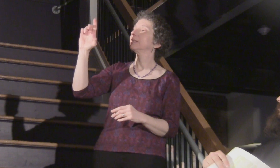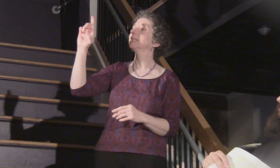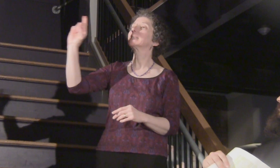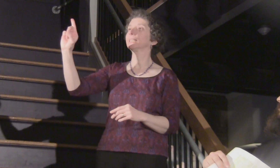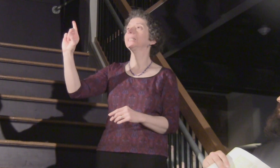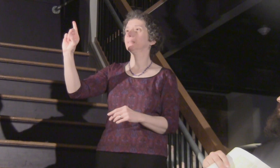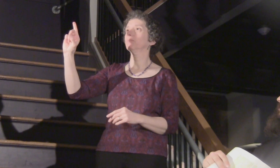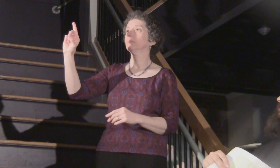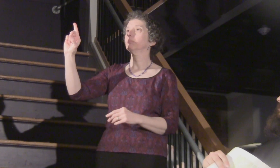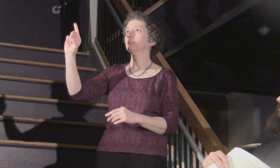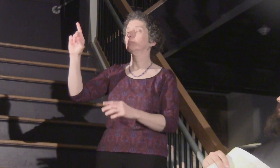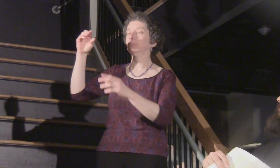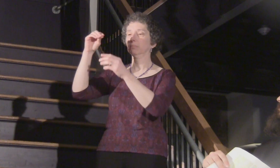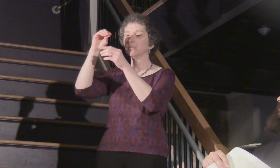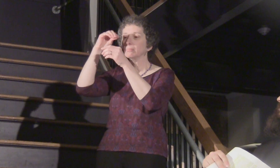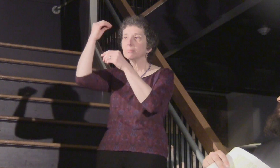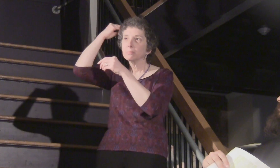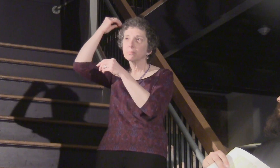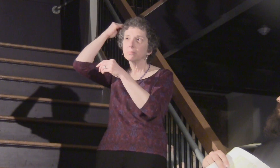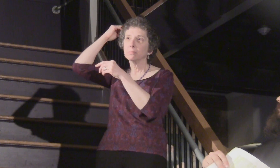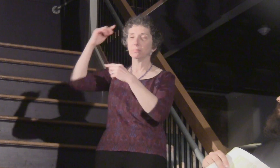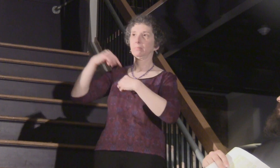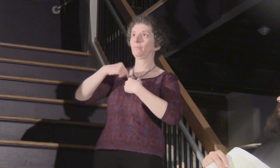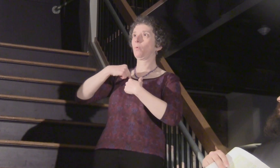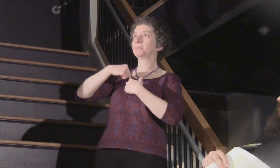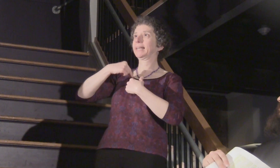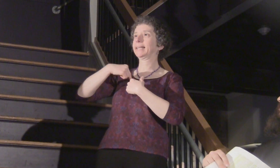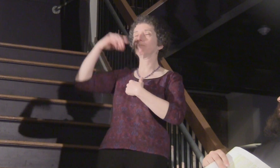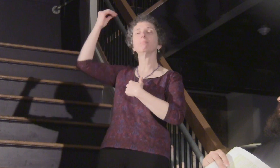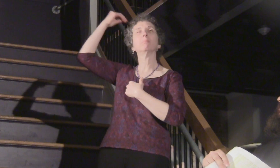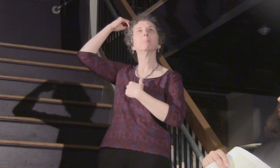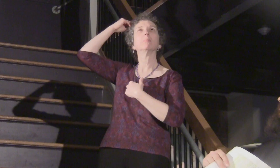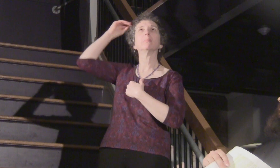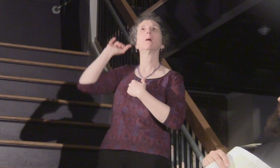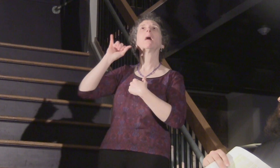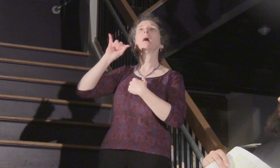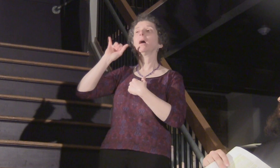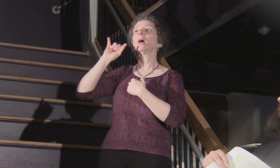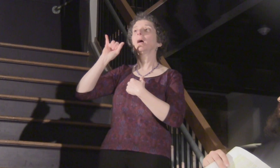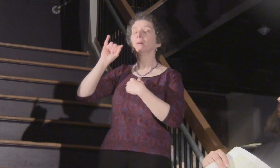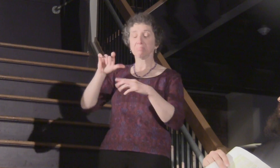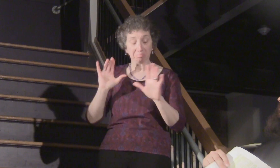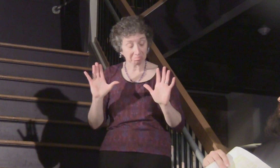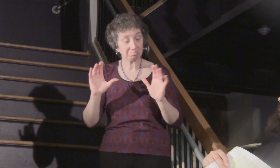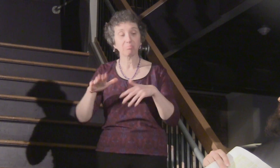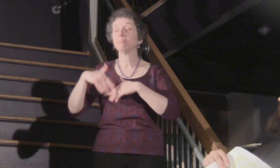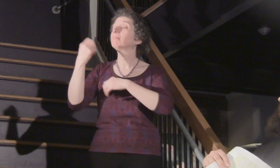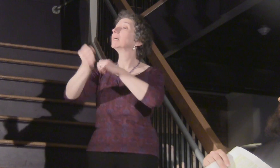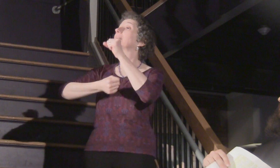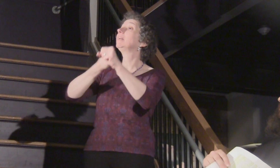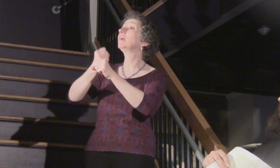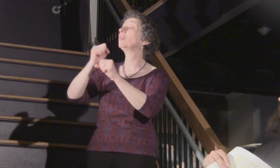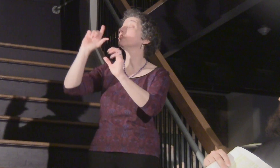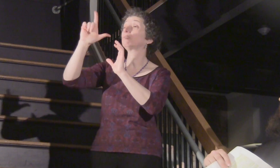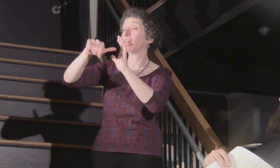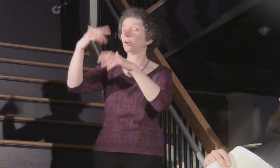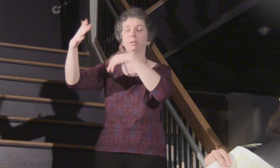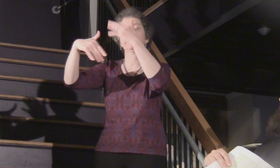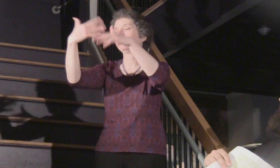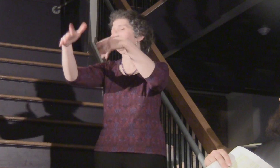thing that happened was that planted a seed in me, and I started thinking. So then years